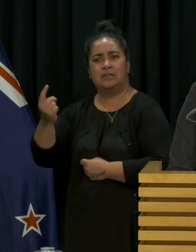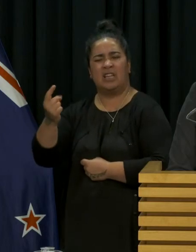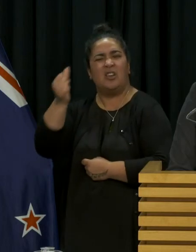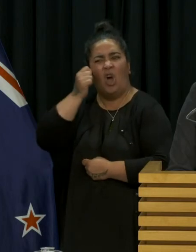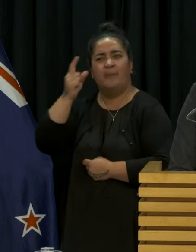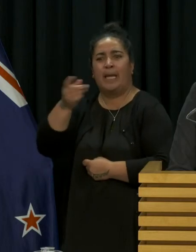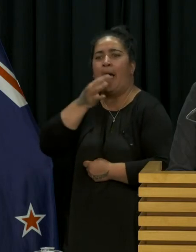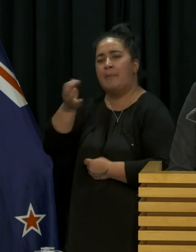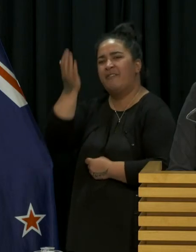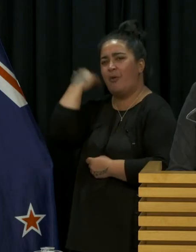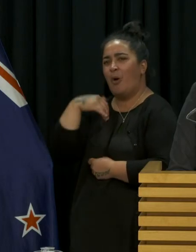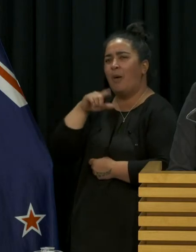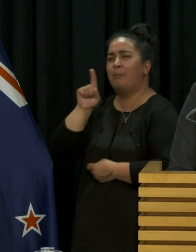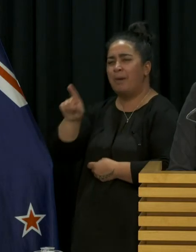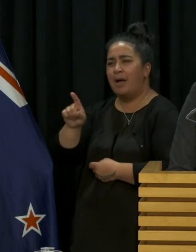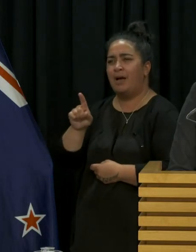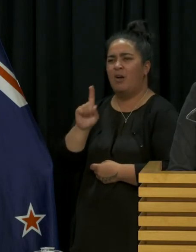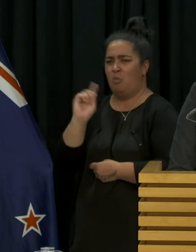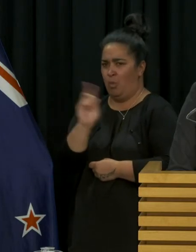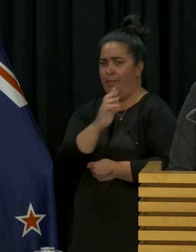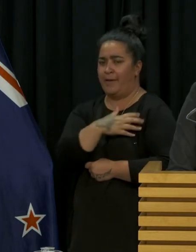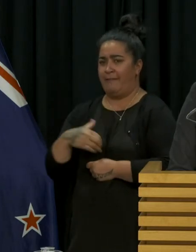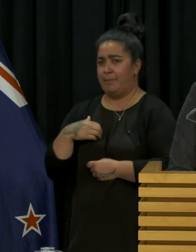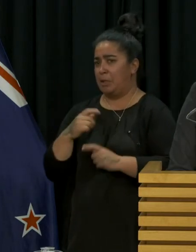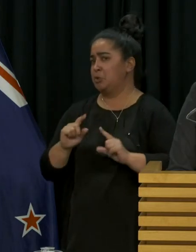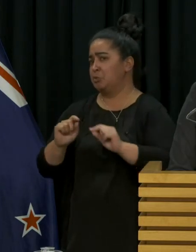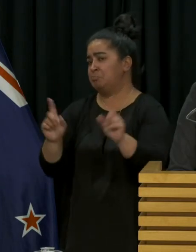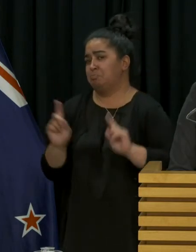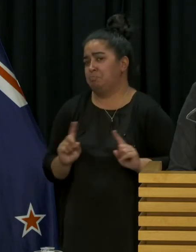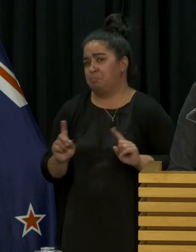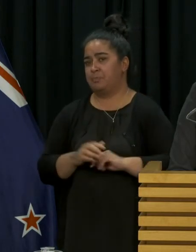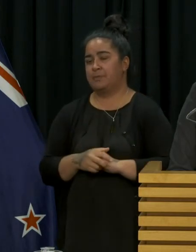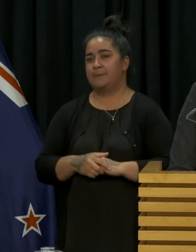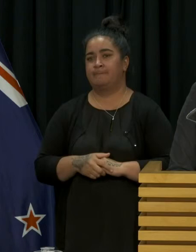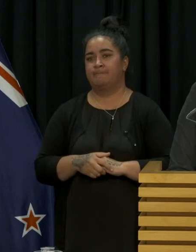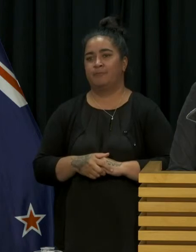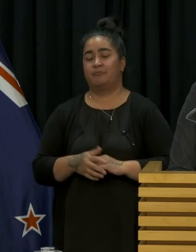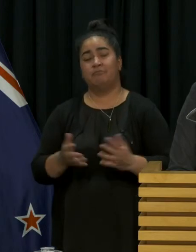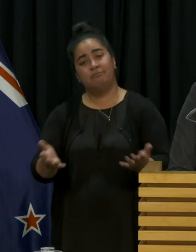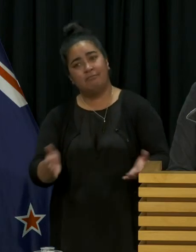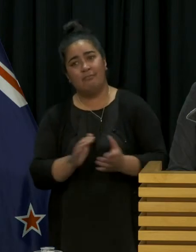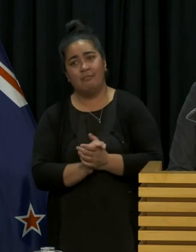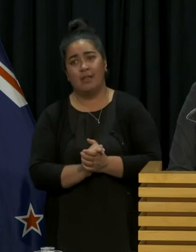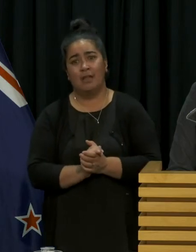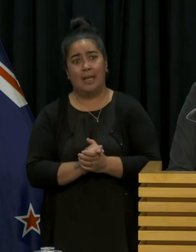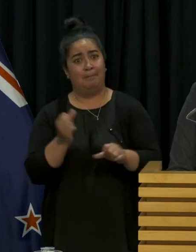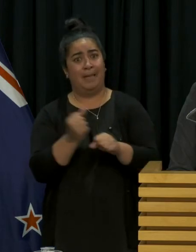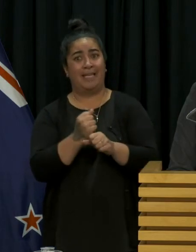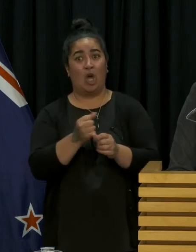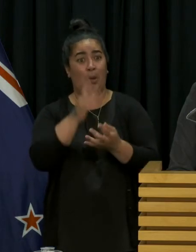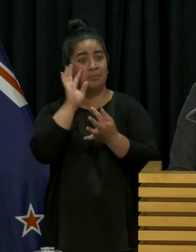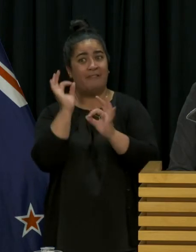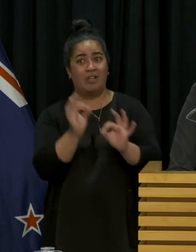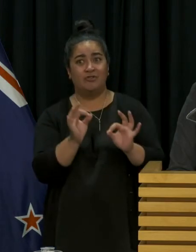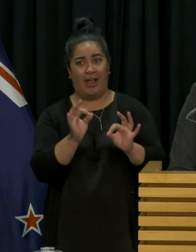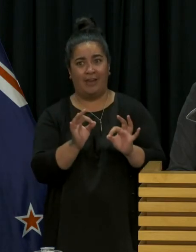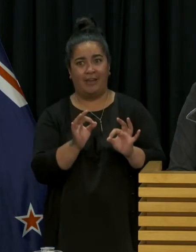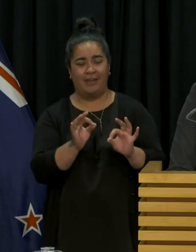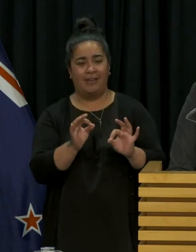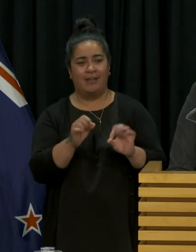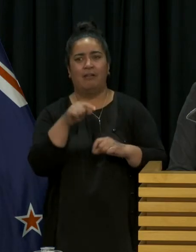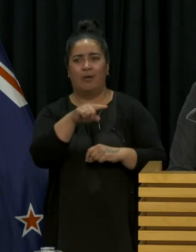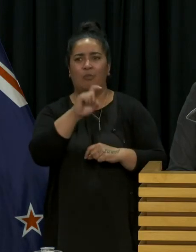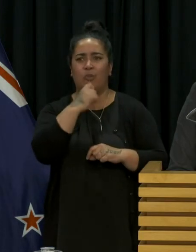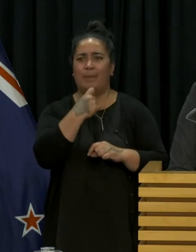time for an update. What is it that the government actually can do in regards to that? Making an observation that interest rates will be causing, or at least